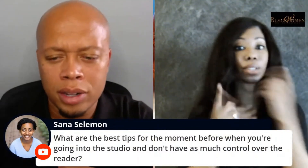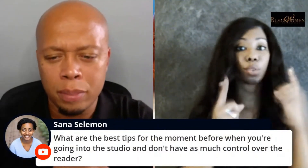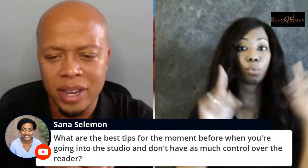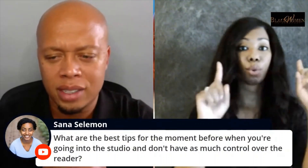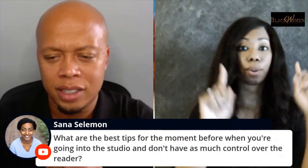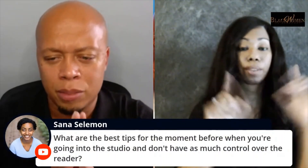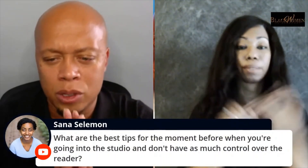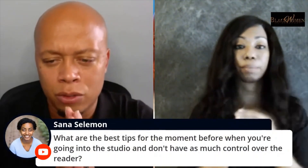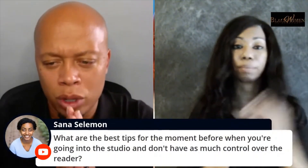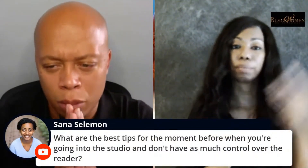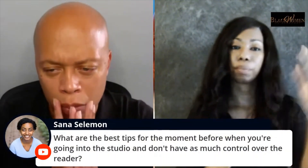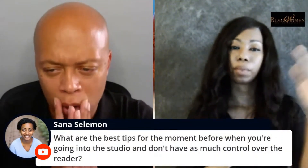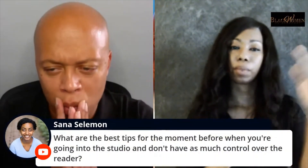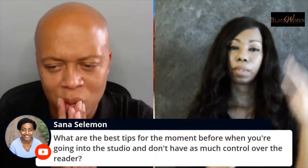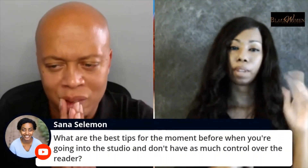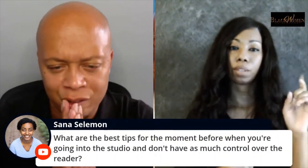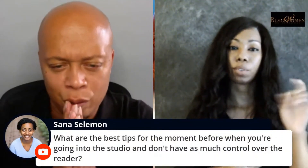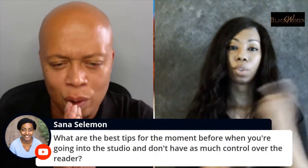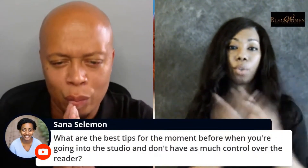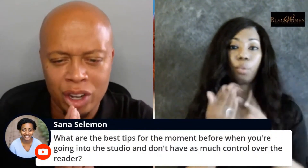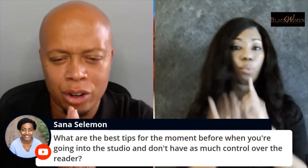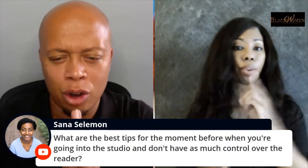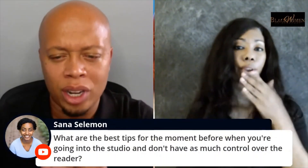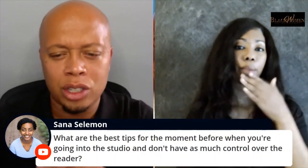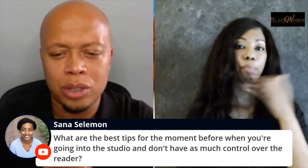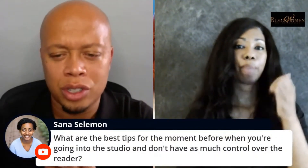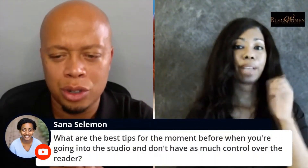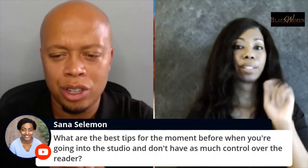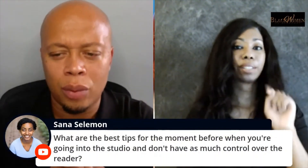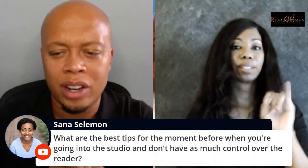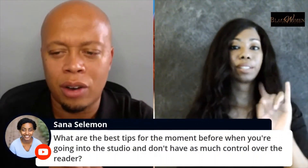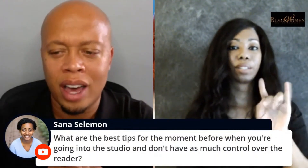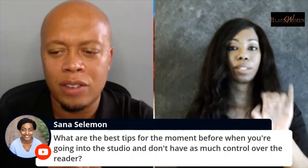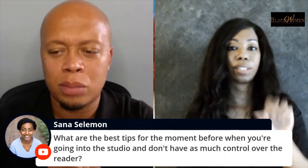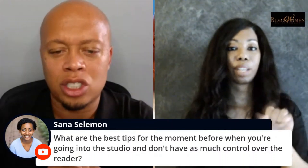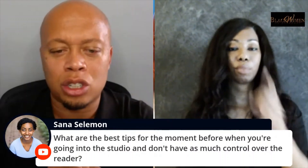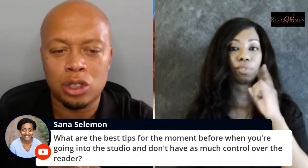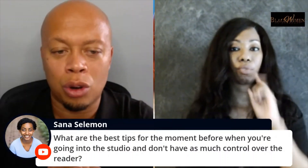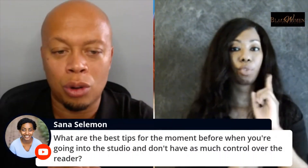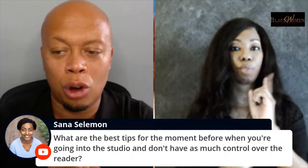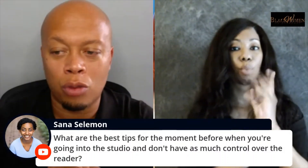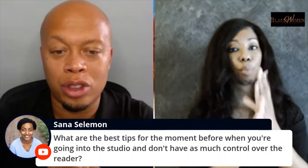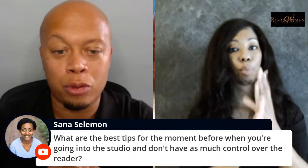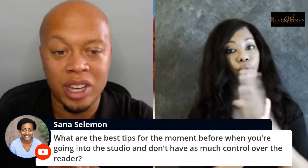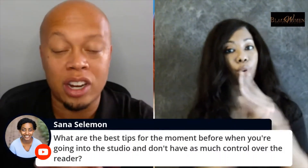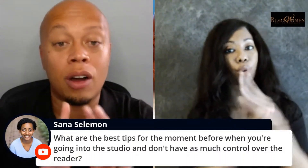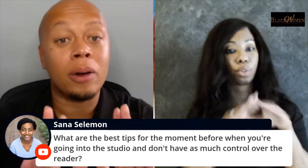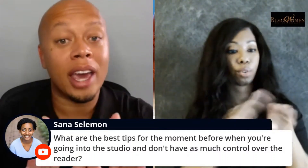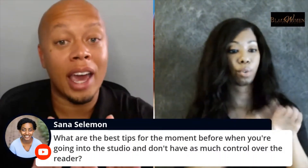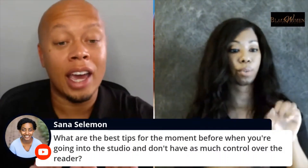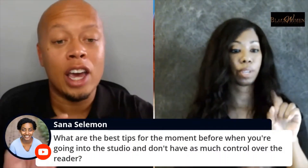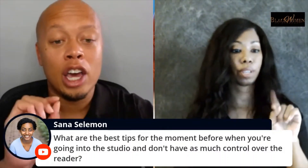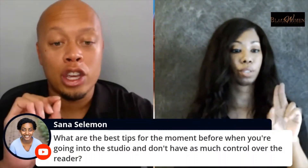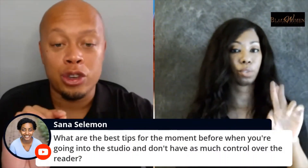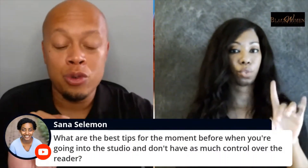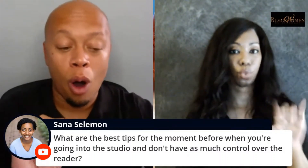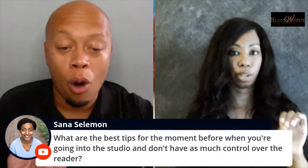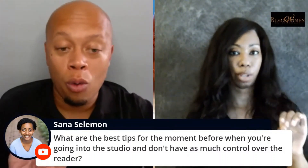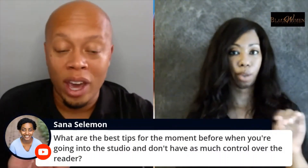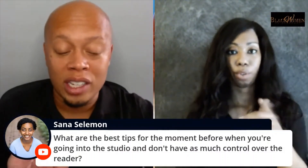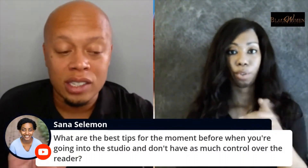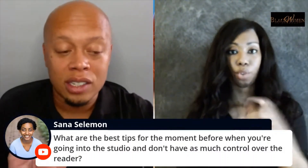What are the best tips for the moment before, when you're going into the studio and don't have as much control over the reader? Okay,